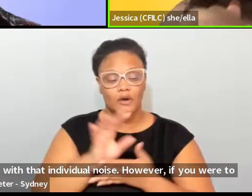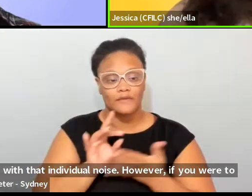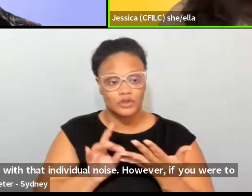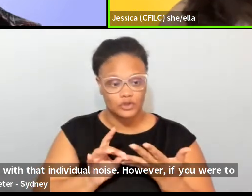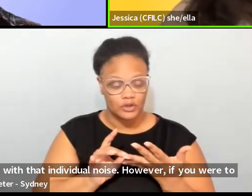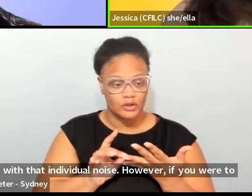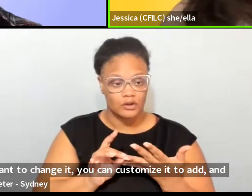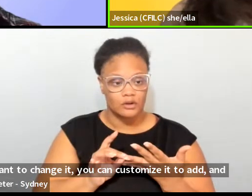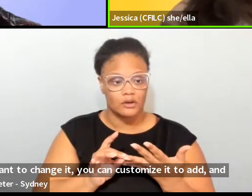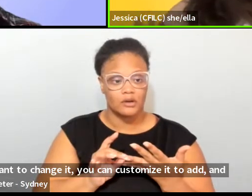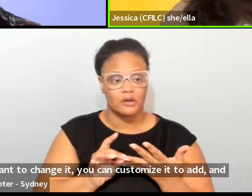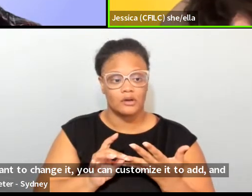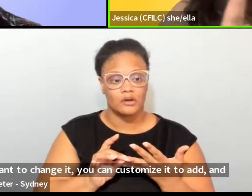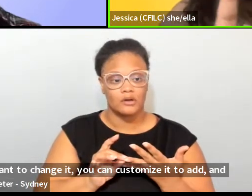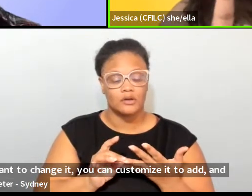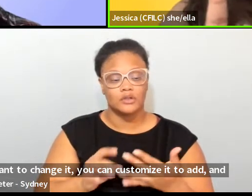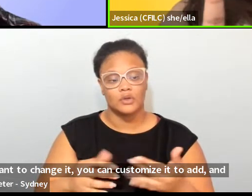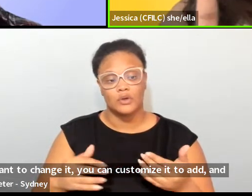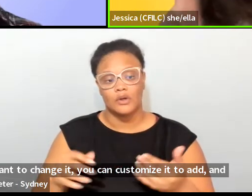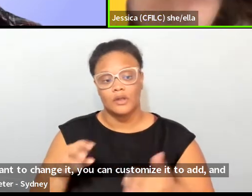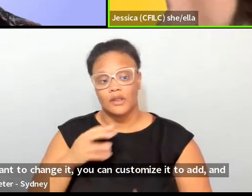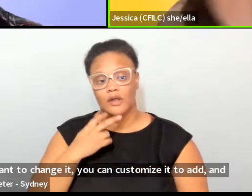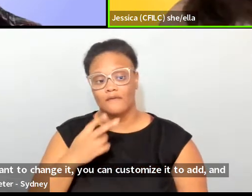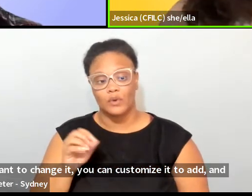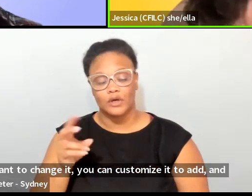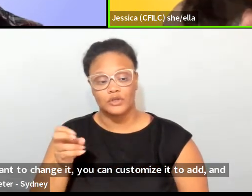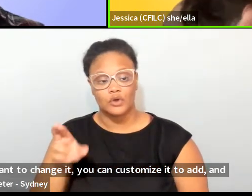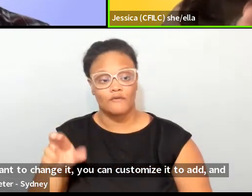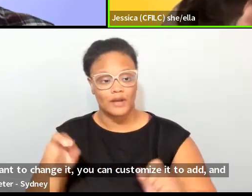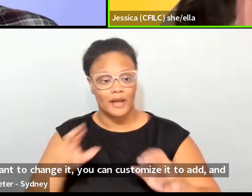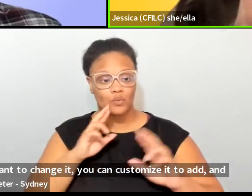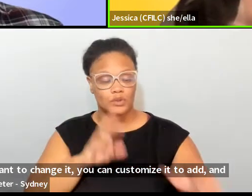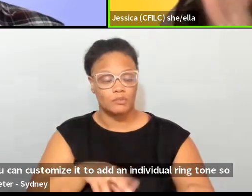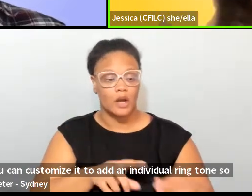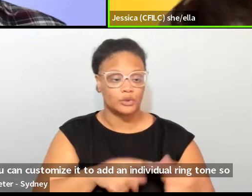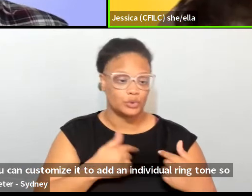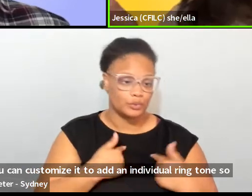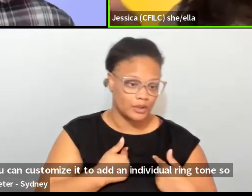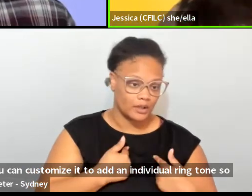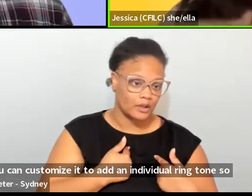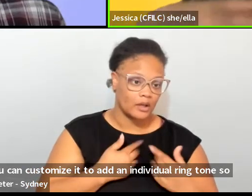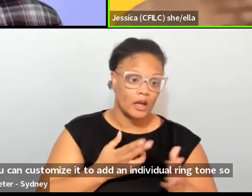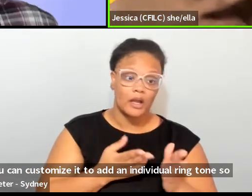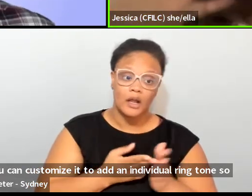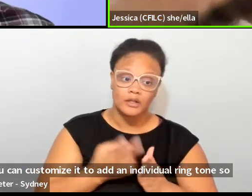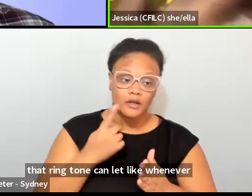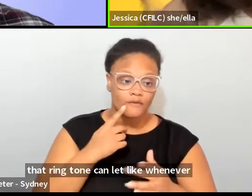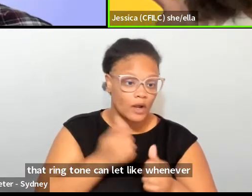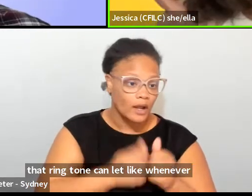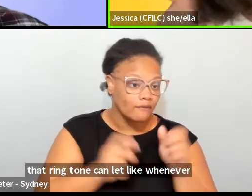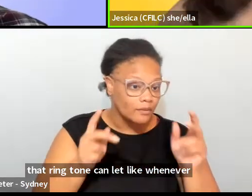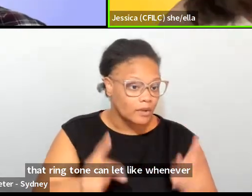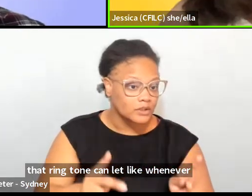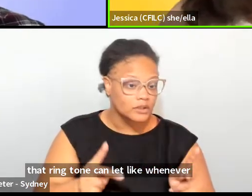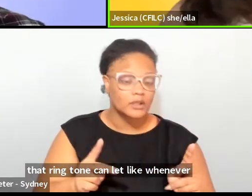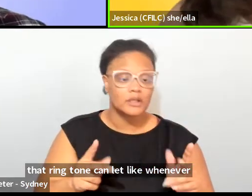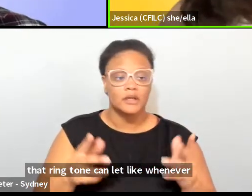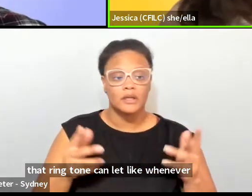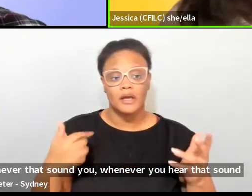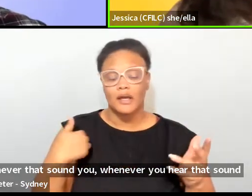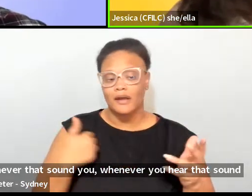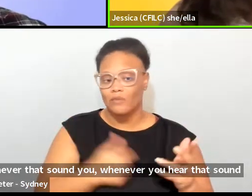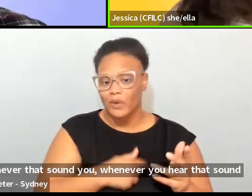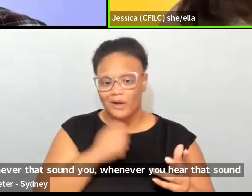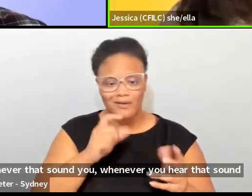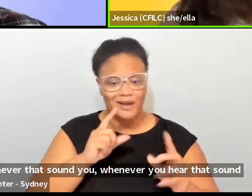being able to have voiceover be able to respond to me. And honestly, for every single person, if we're not answering as best as we